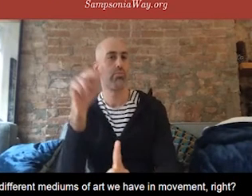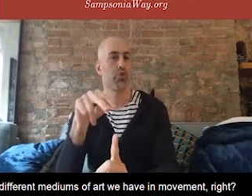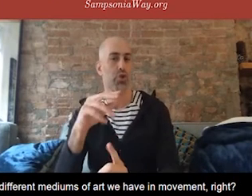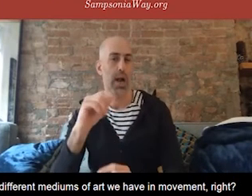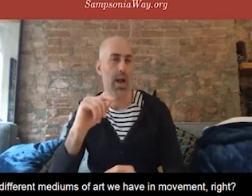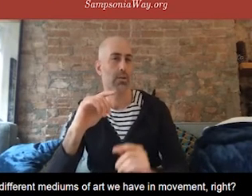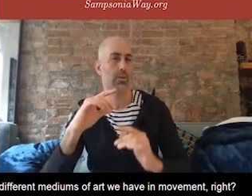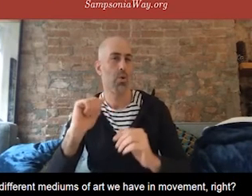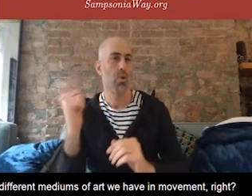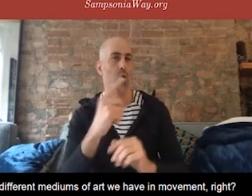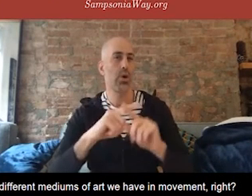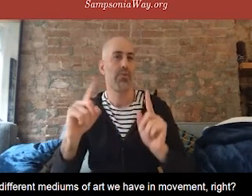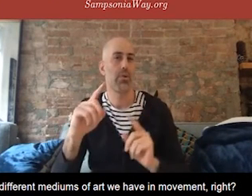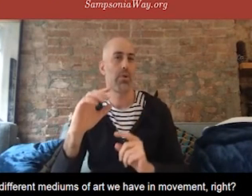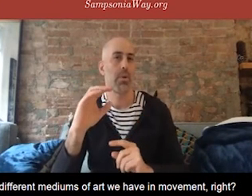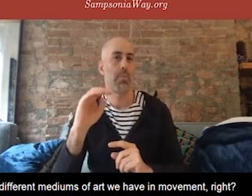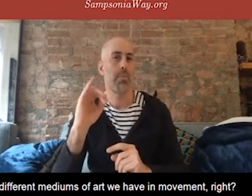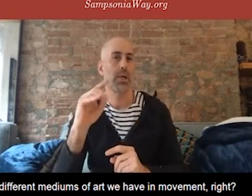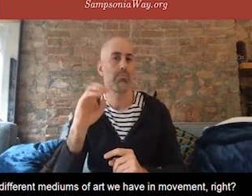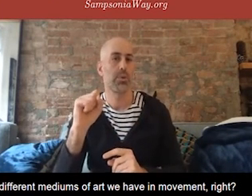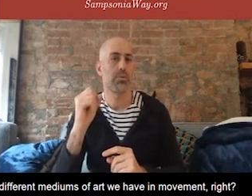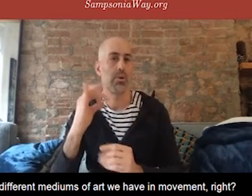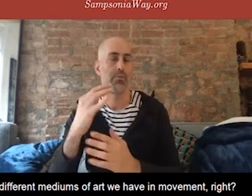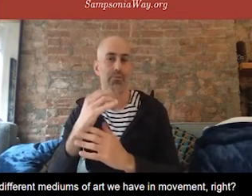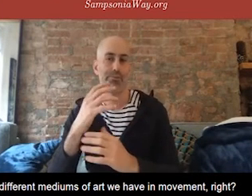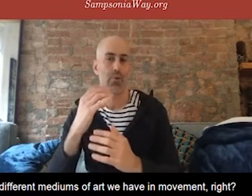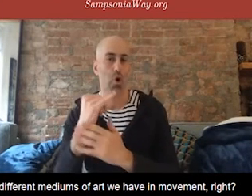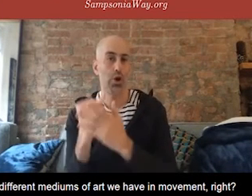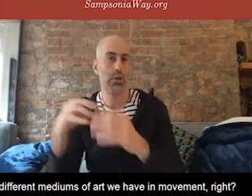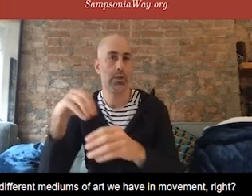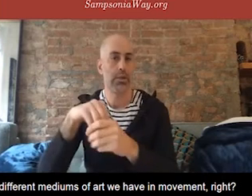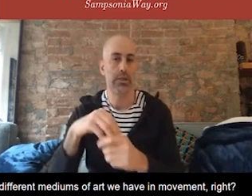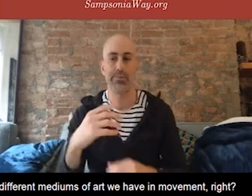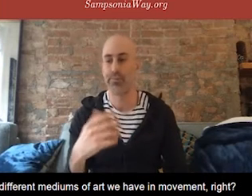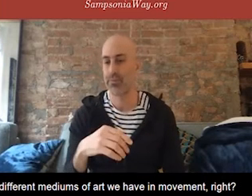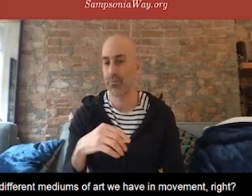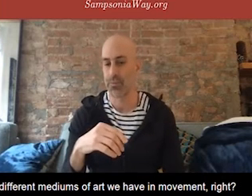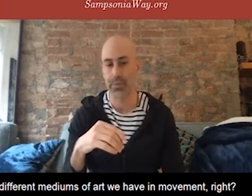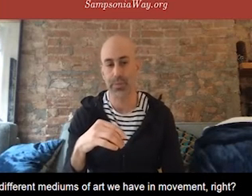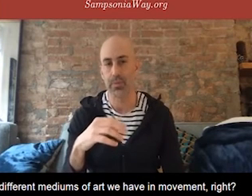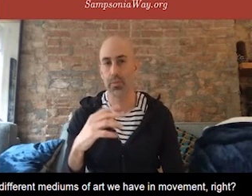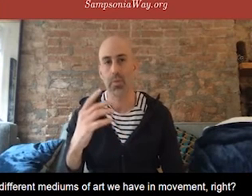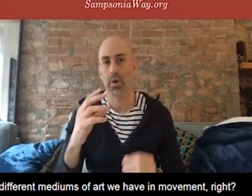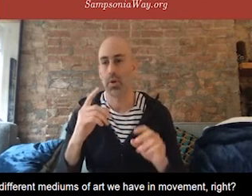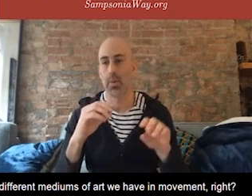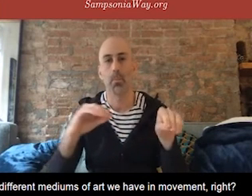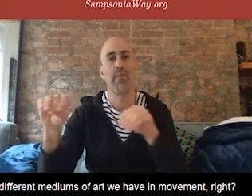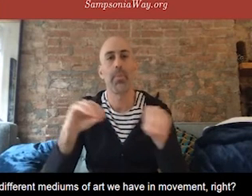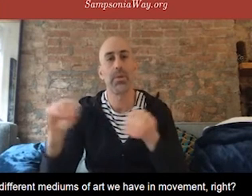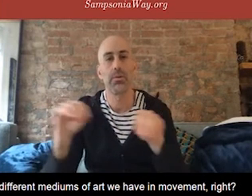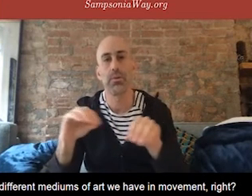so my advice would be to look at all the different mediums of